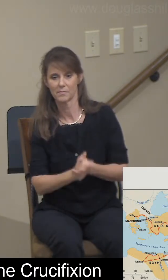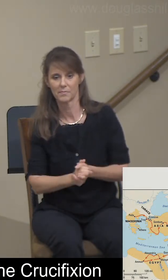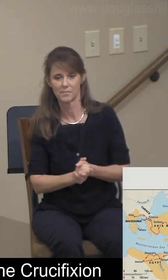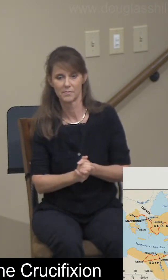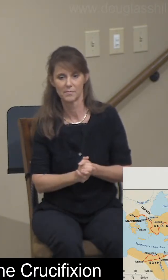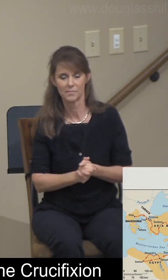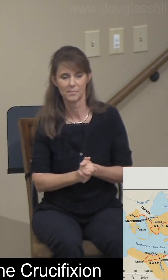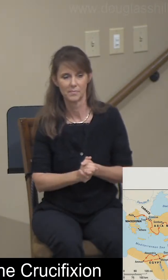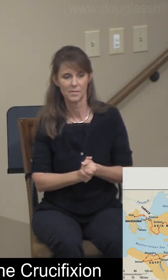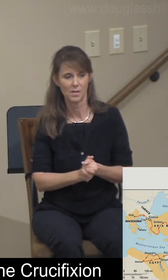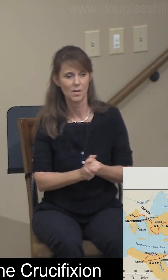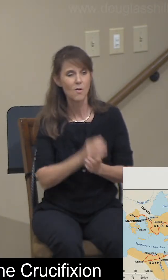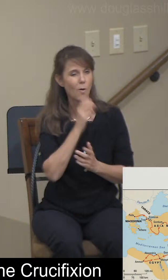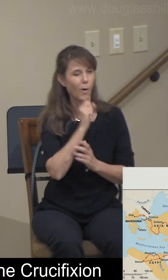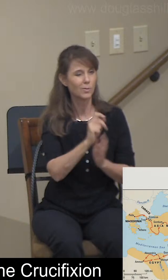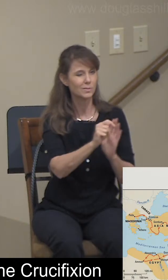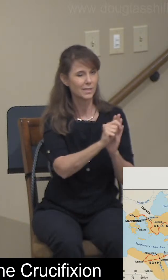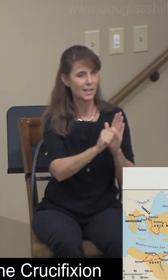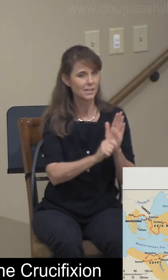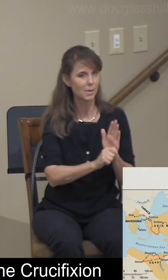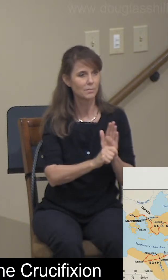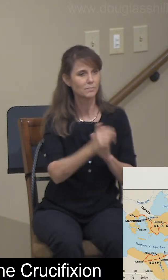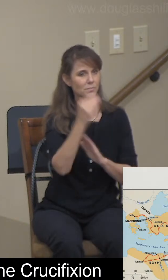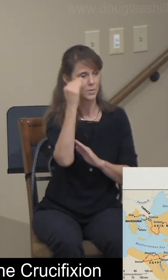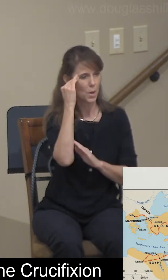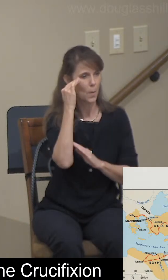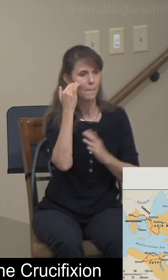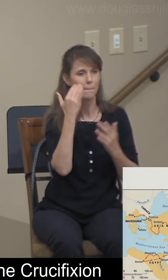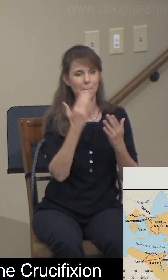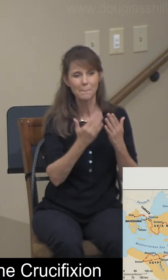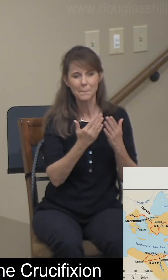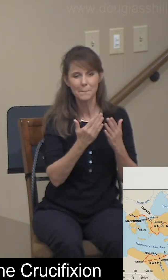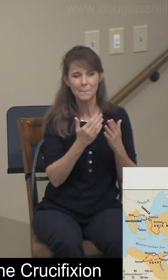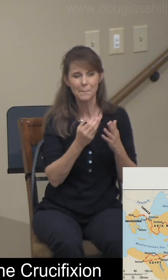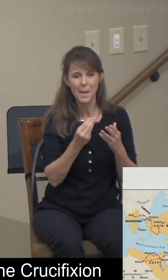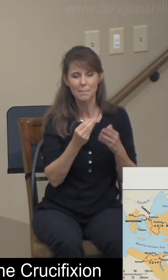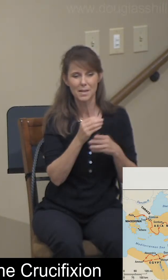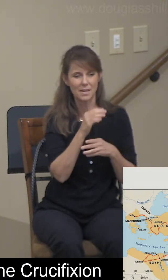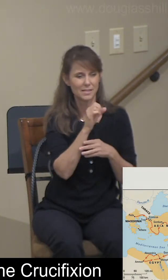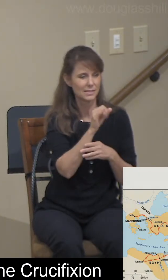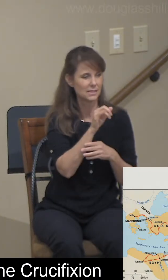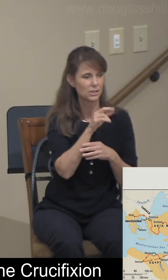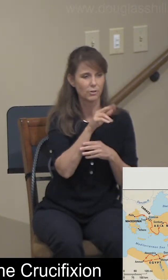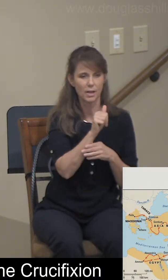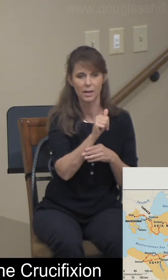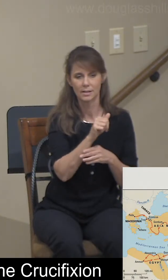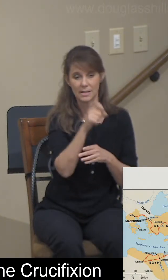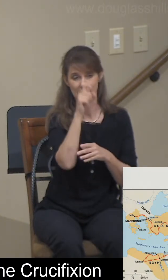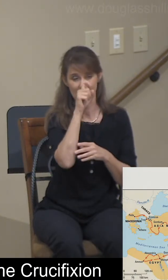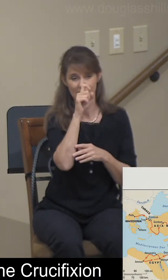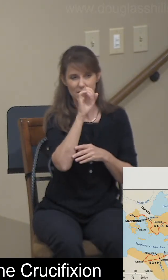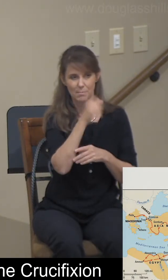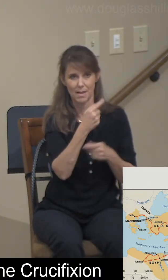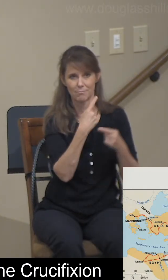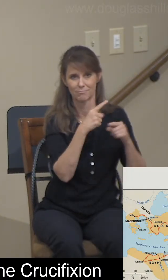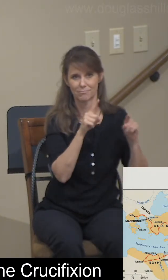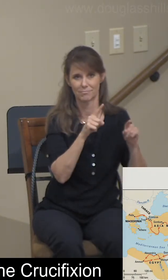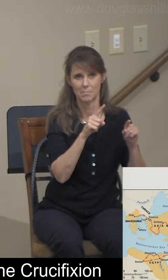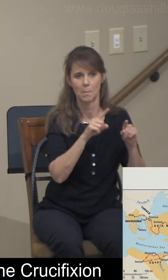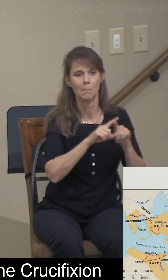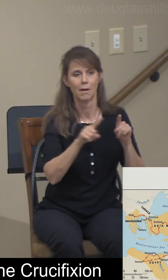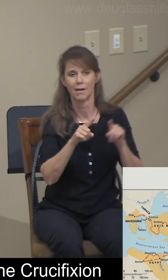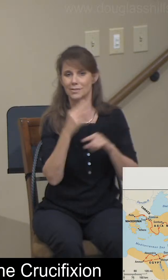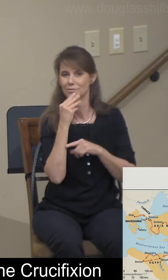Testament knows that this may have worked as a unifying practice in Syria or Egypt, but it would not be accepted by the